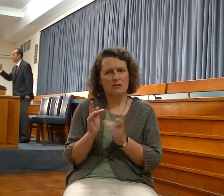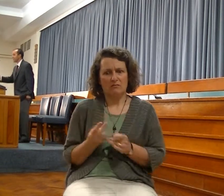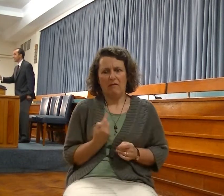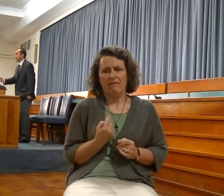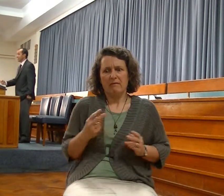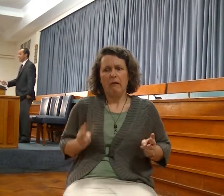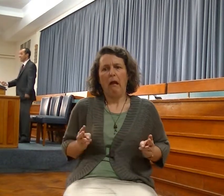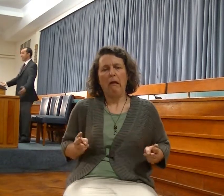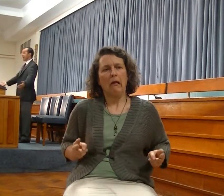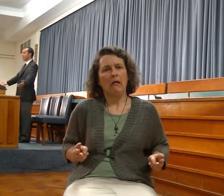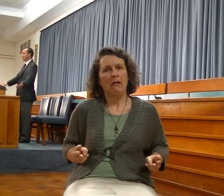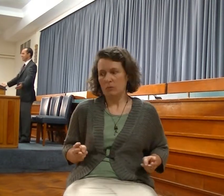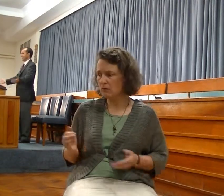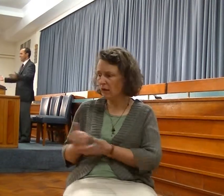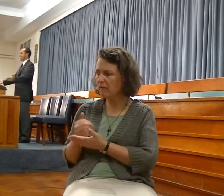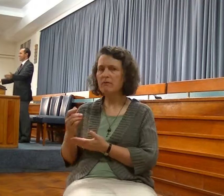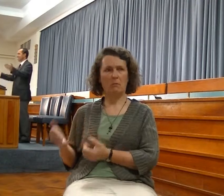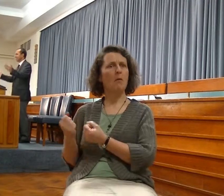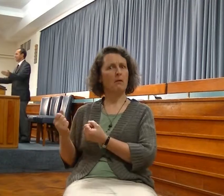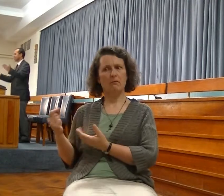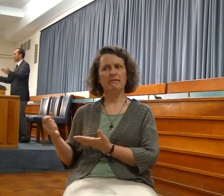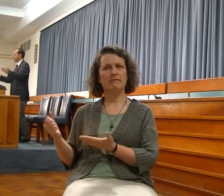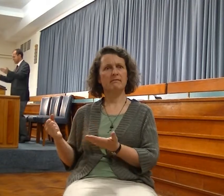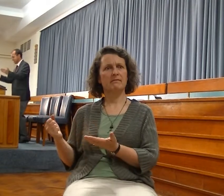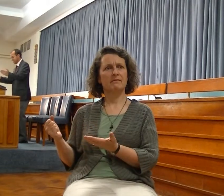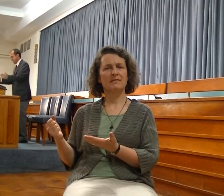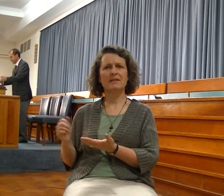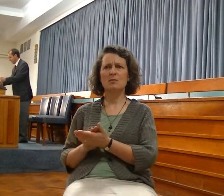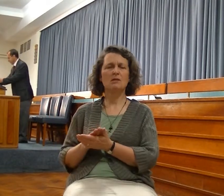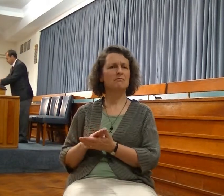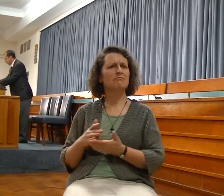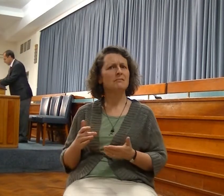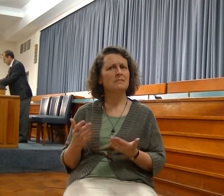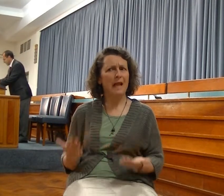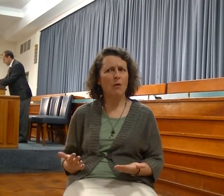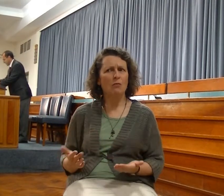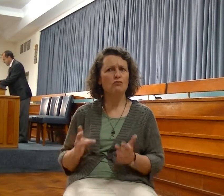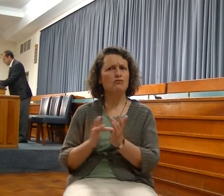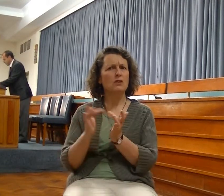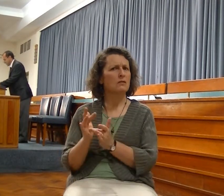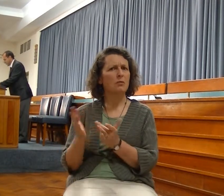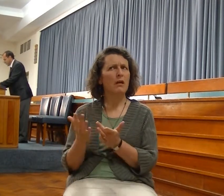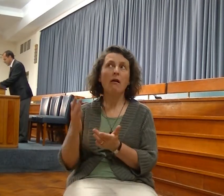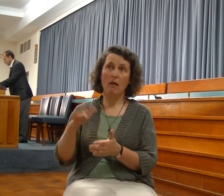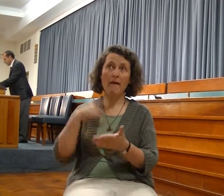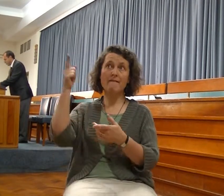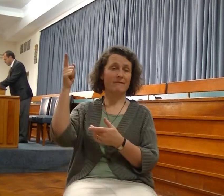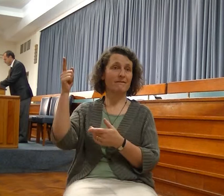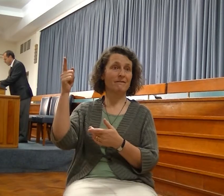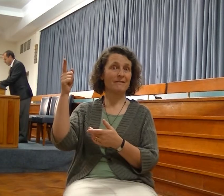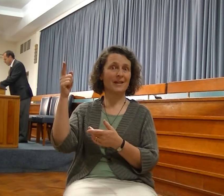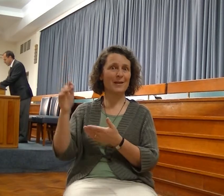sisters? What about today? Is he alive? Yes, the Lord Jesus Christ is alive. Oh, if I can read